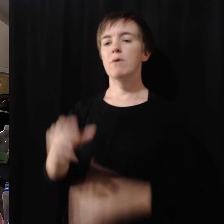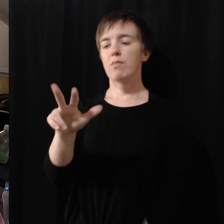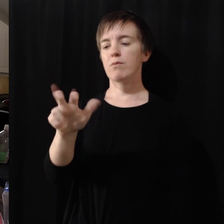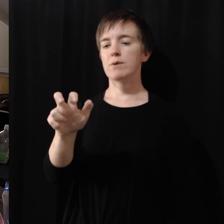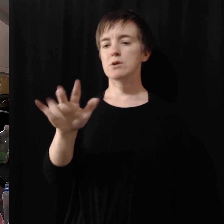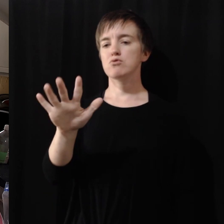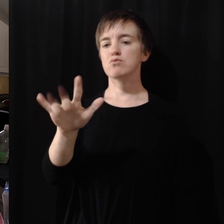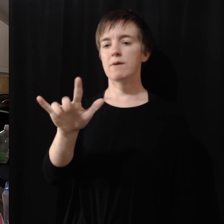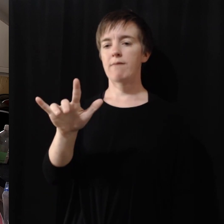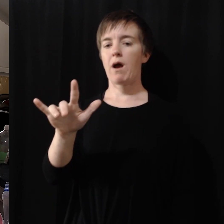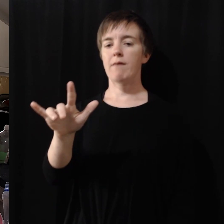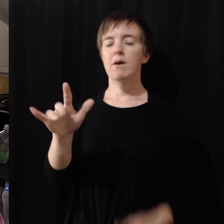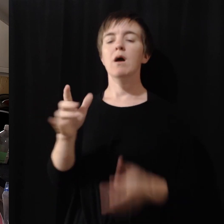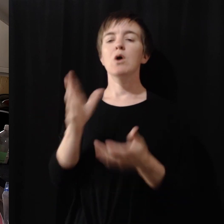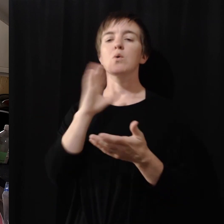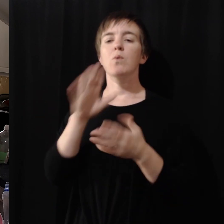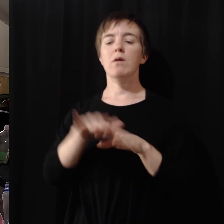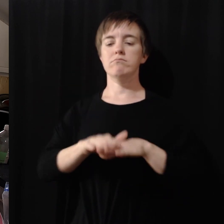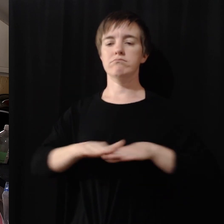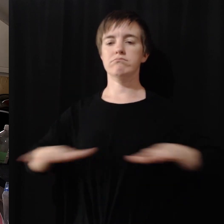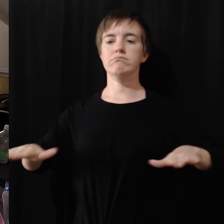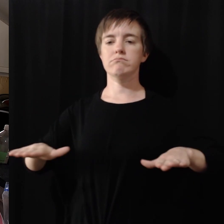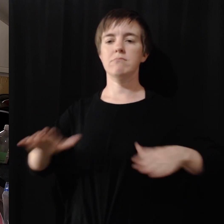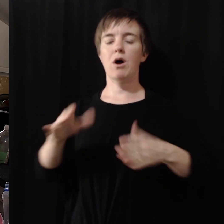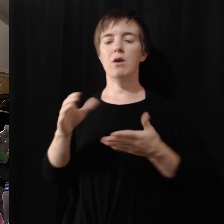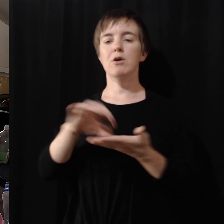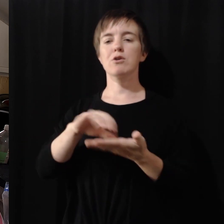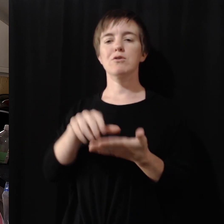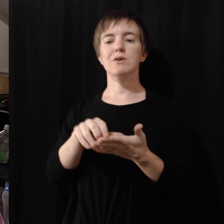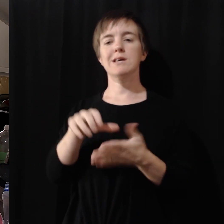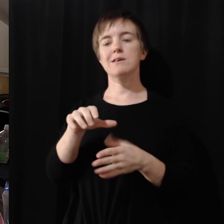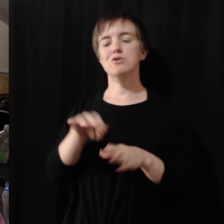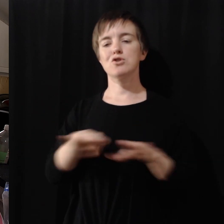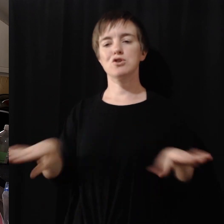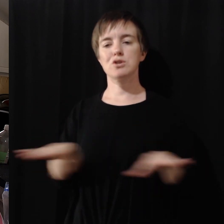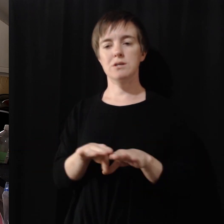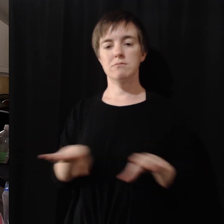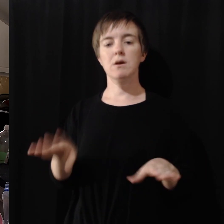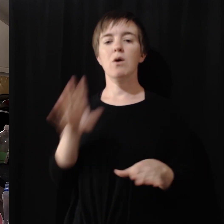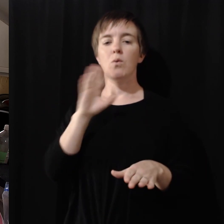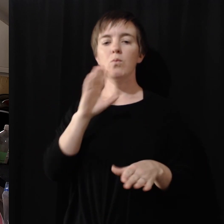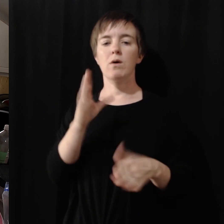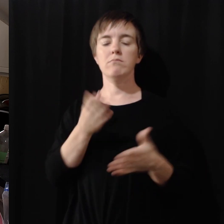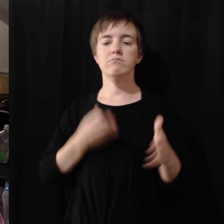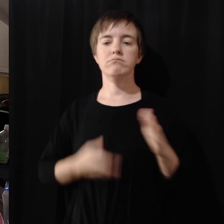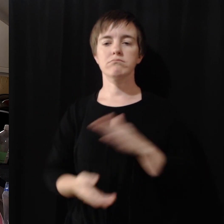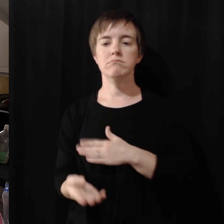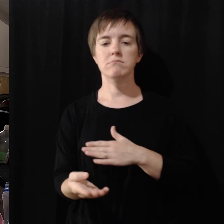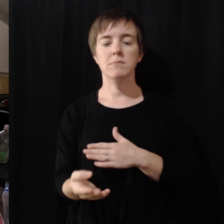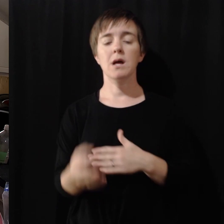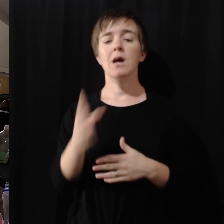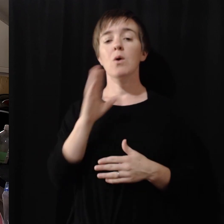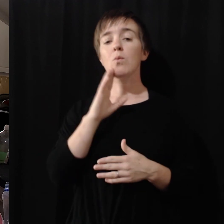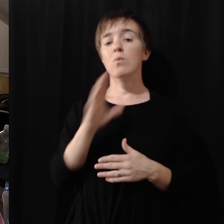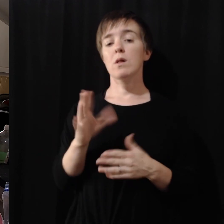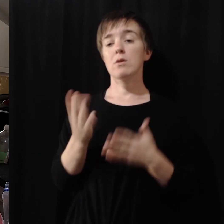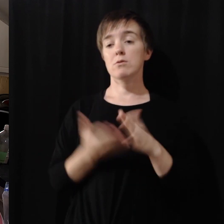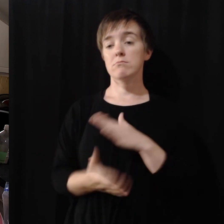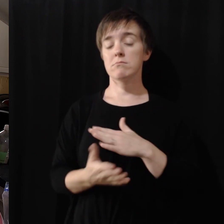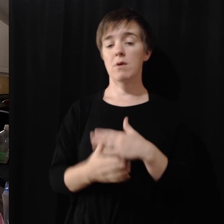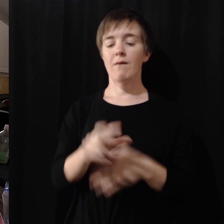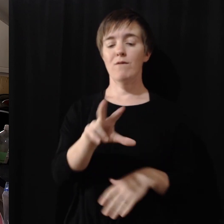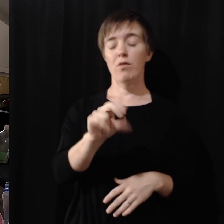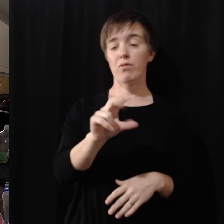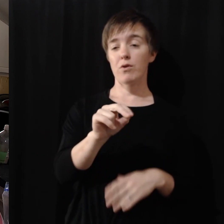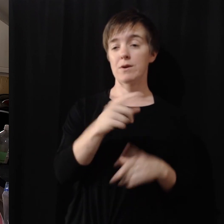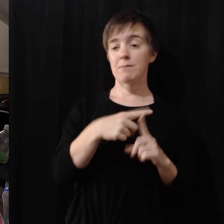325, and you lay it flat out on a cookie sheet, and then you bake it that way. And it's 30 minutes if you like